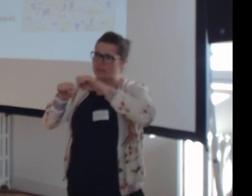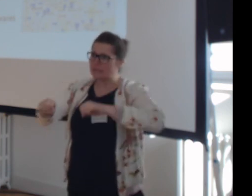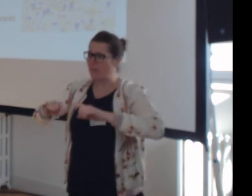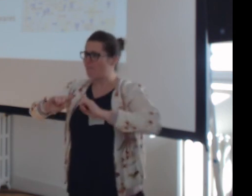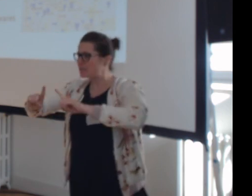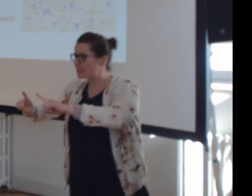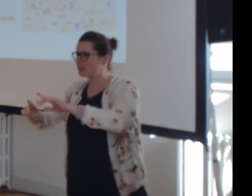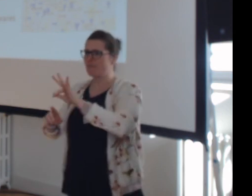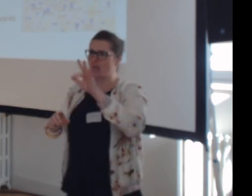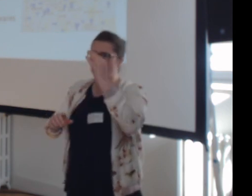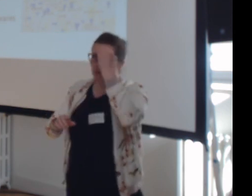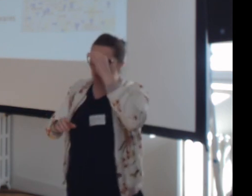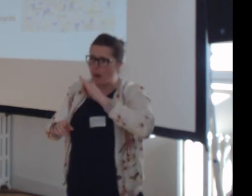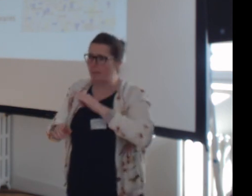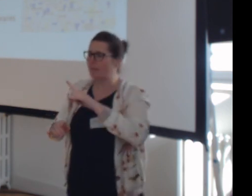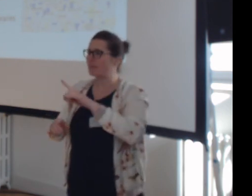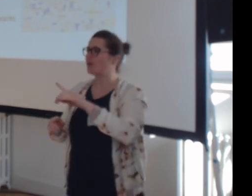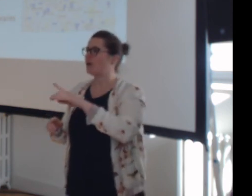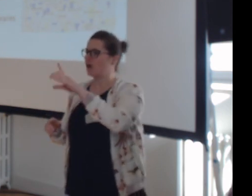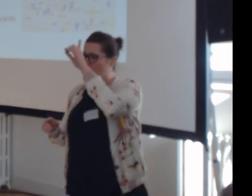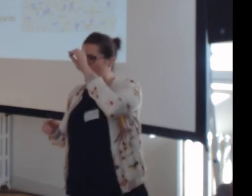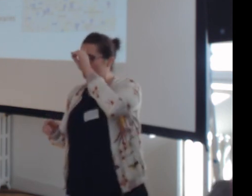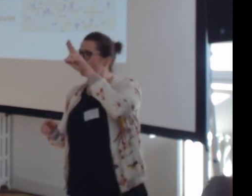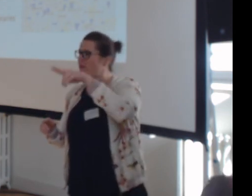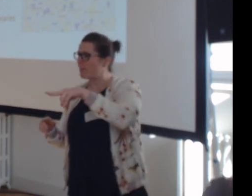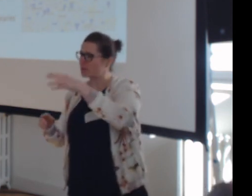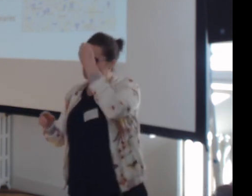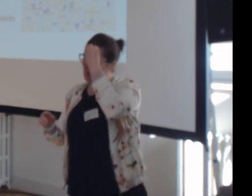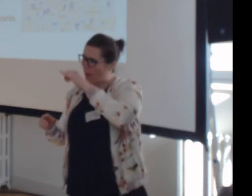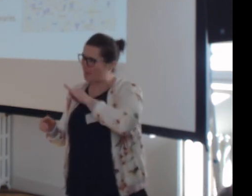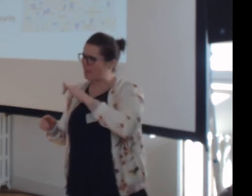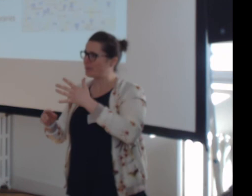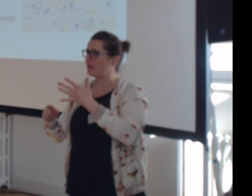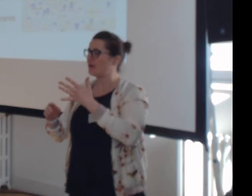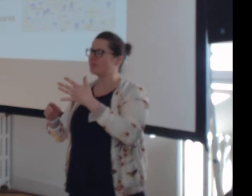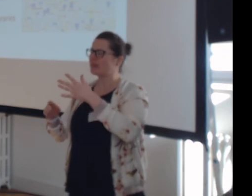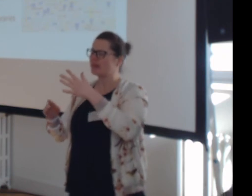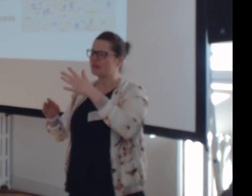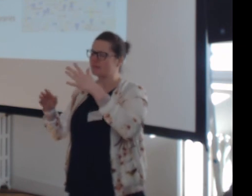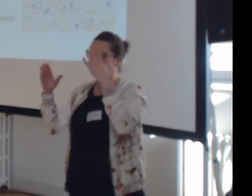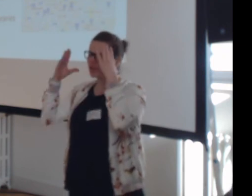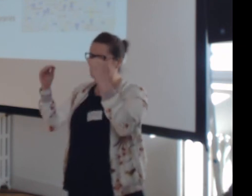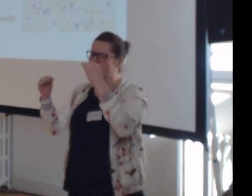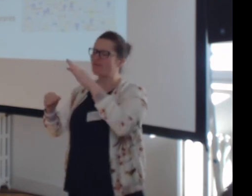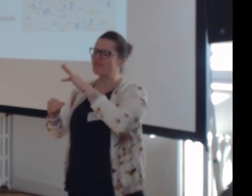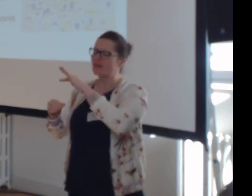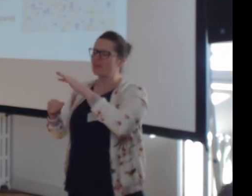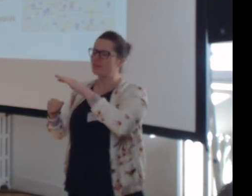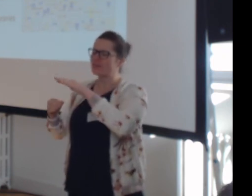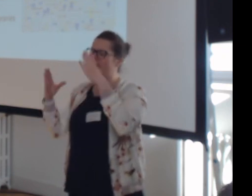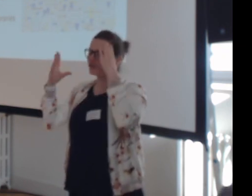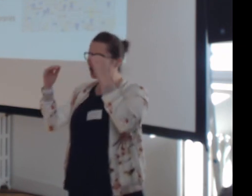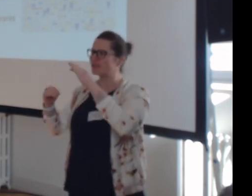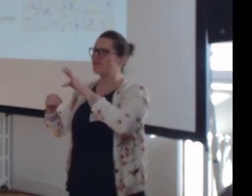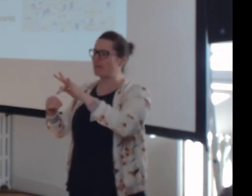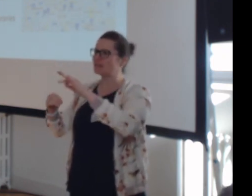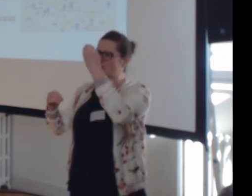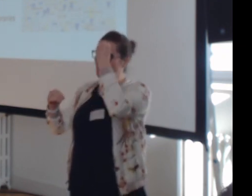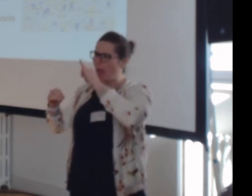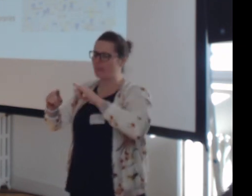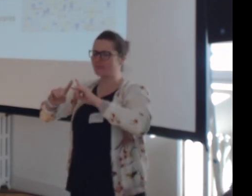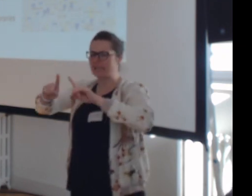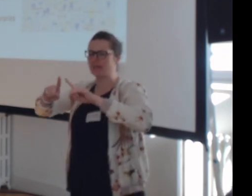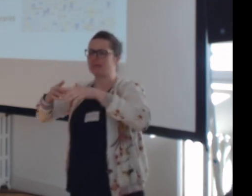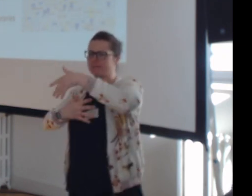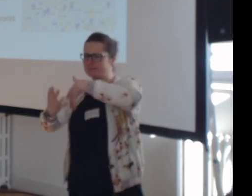schools, you have the Dutch, Flemish schools, you have cultural organizations in both languages, so